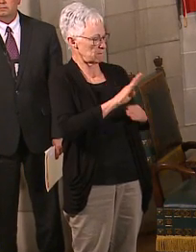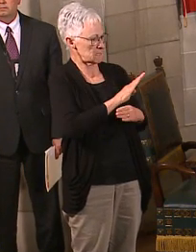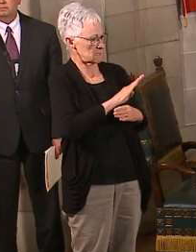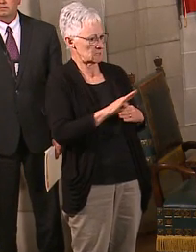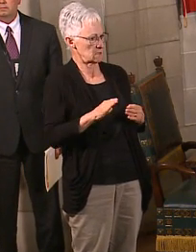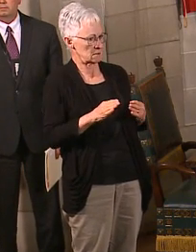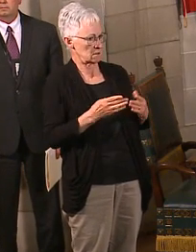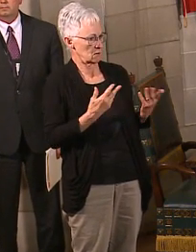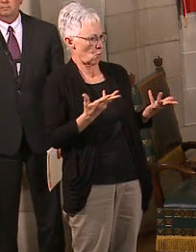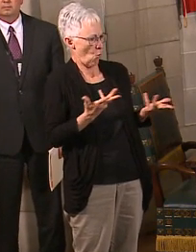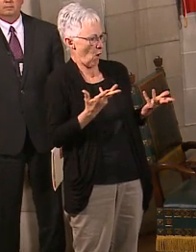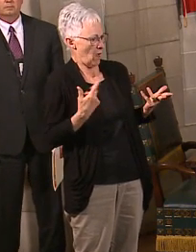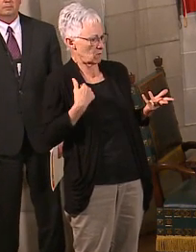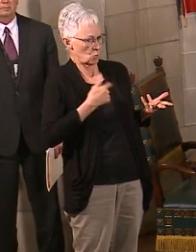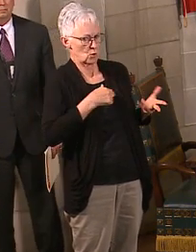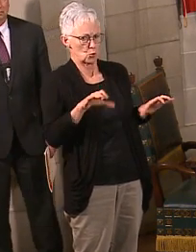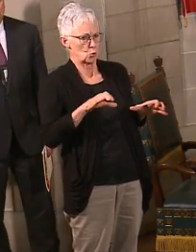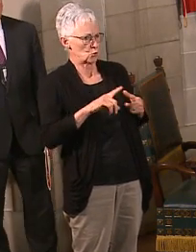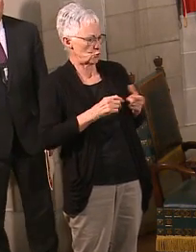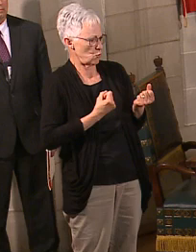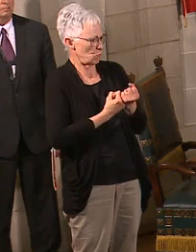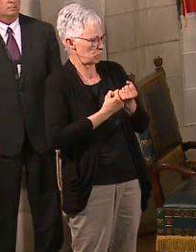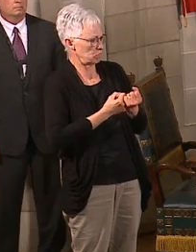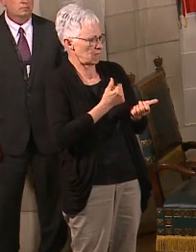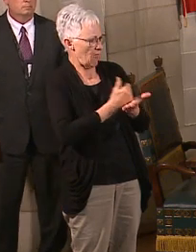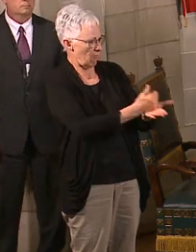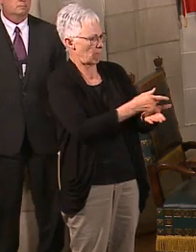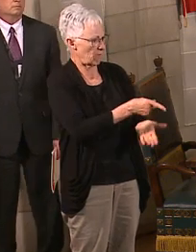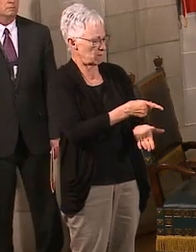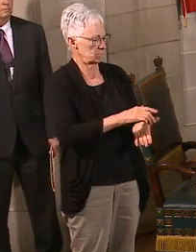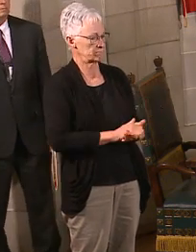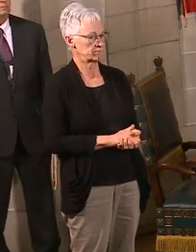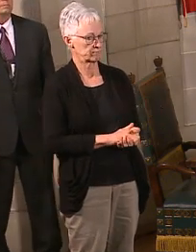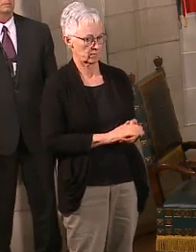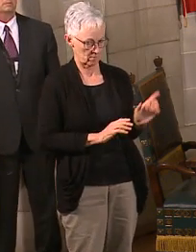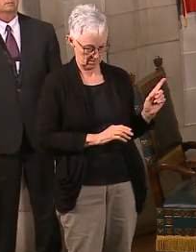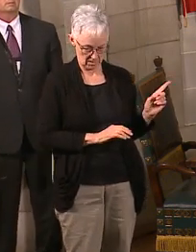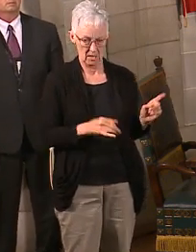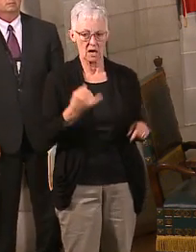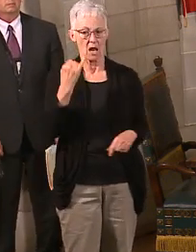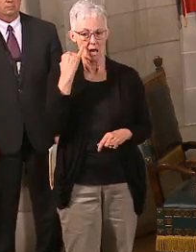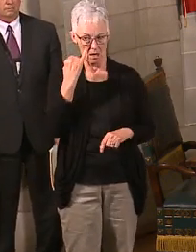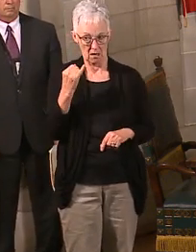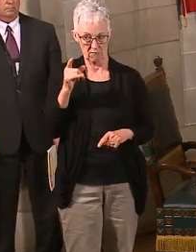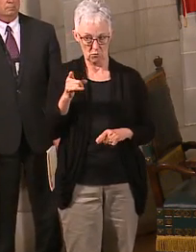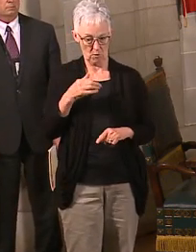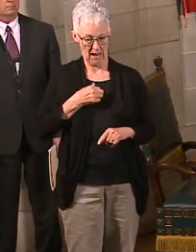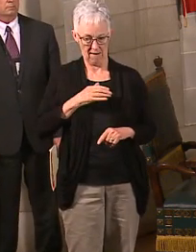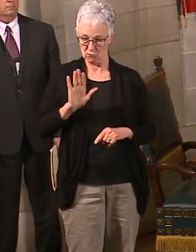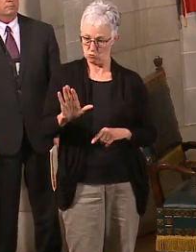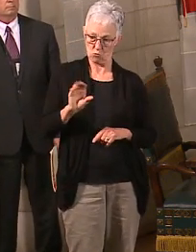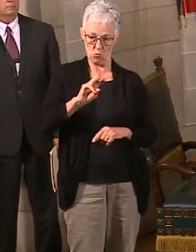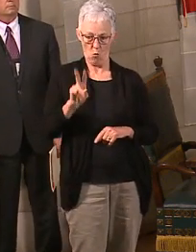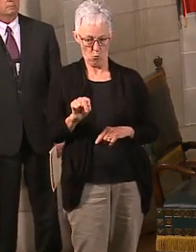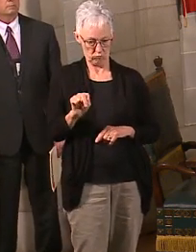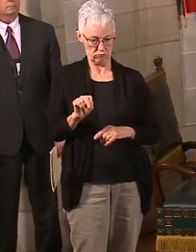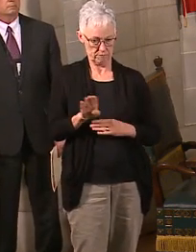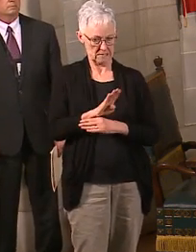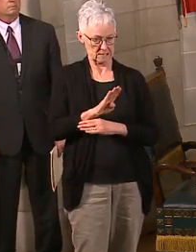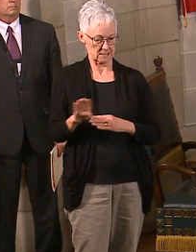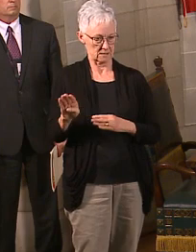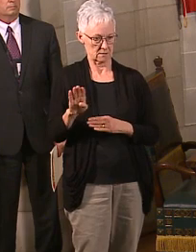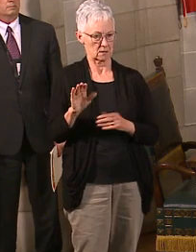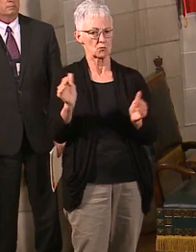First of all, if you are in one of those categories that you've got your own business, the Small Business Administration has a number of different loan programs out